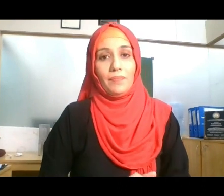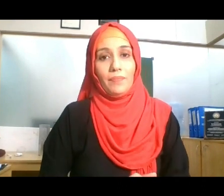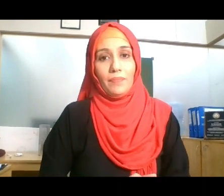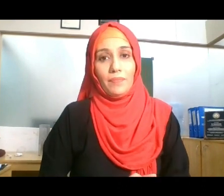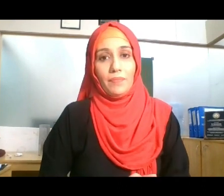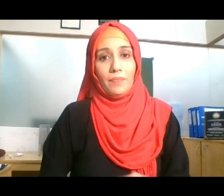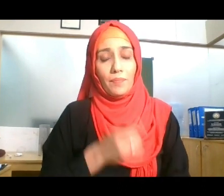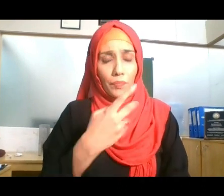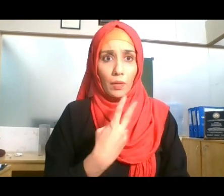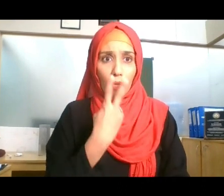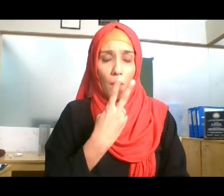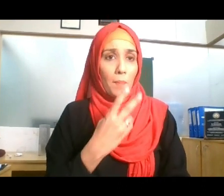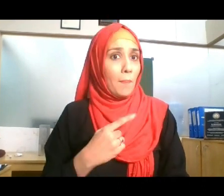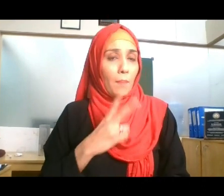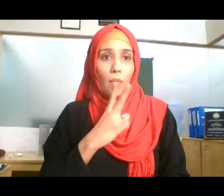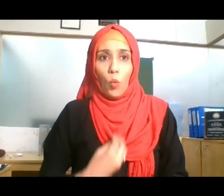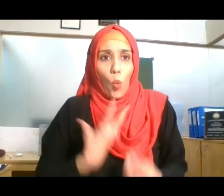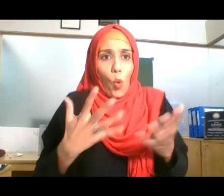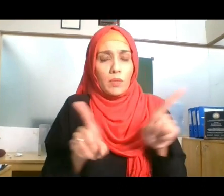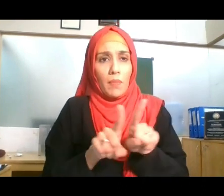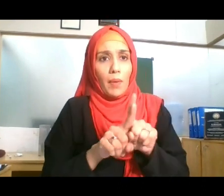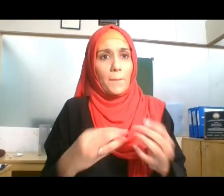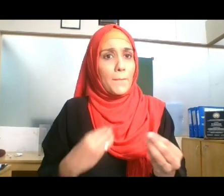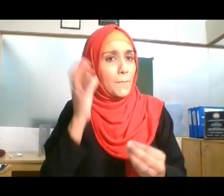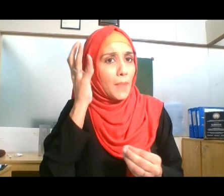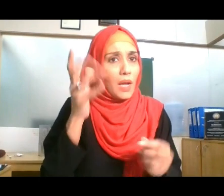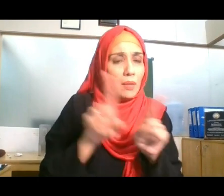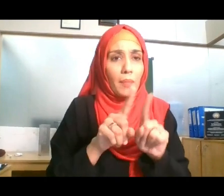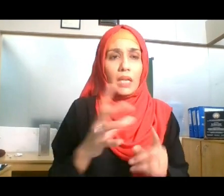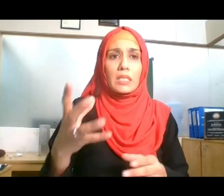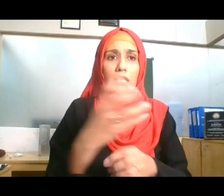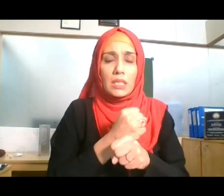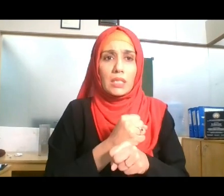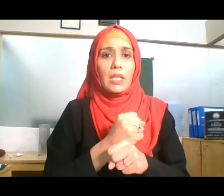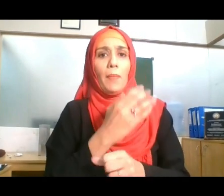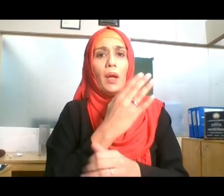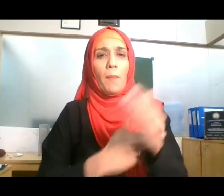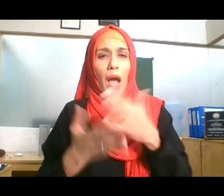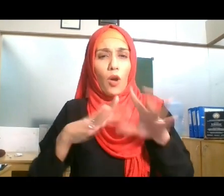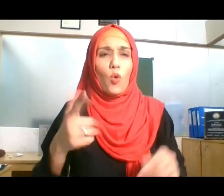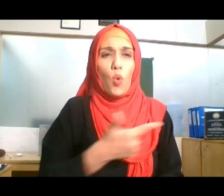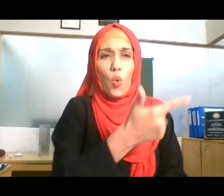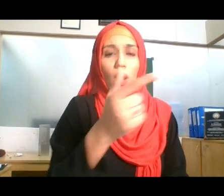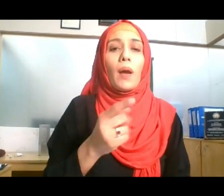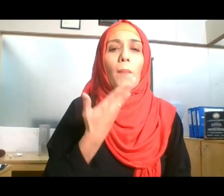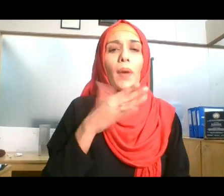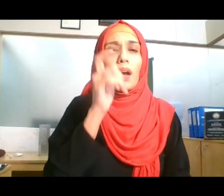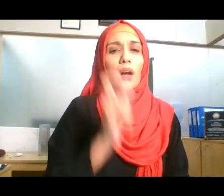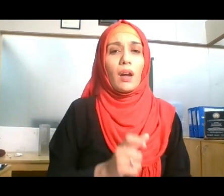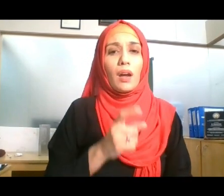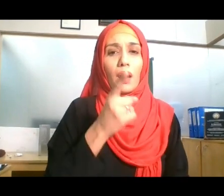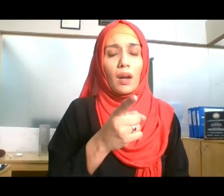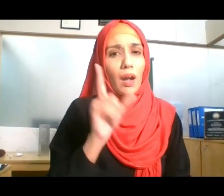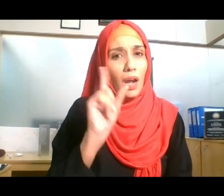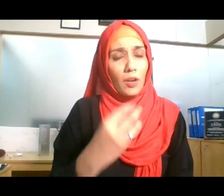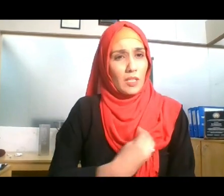so interesting that we have children already mainstreamed, who've mainstreamed themselves, which means households are keen